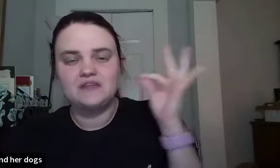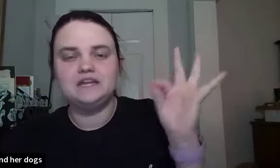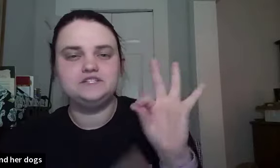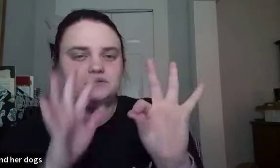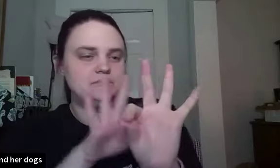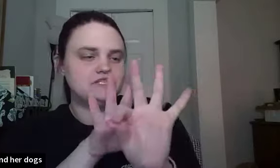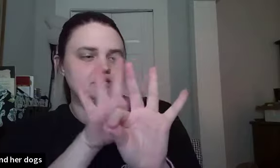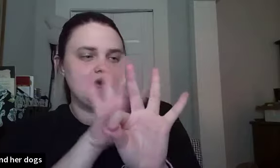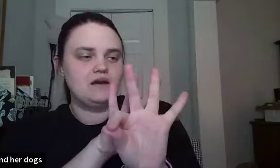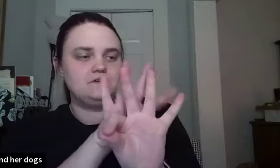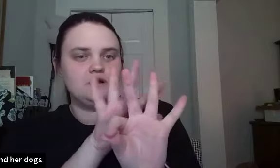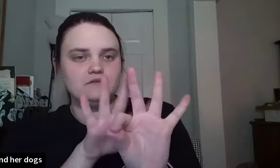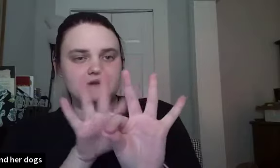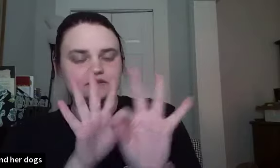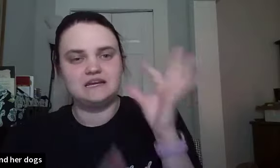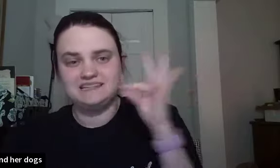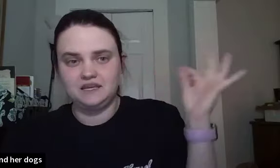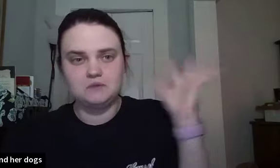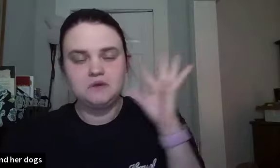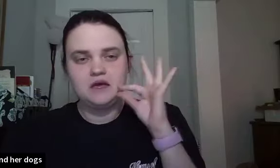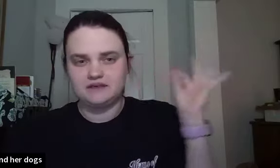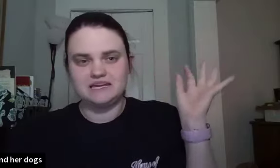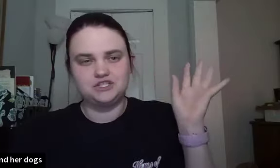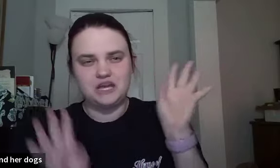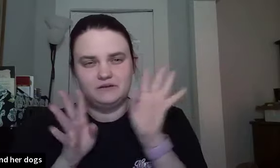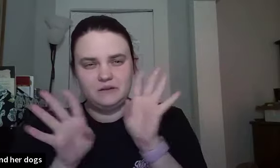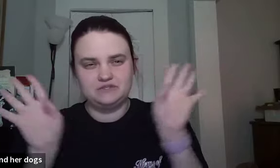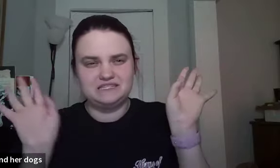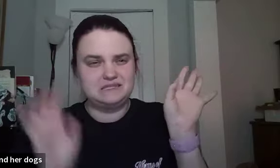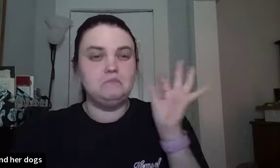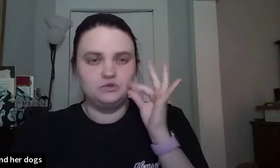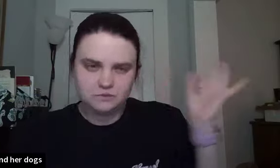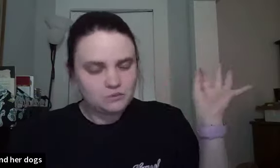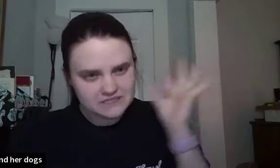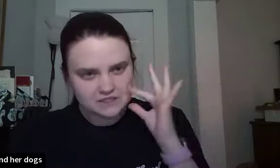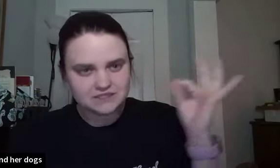And you do want to make sure you have your other fingers kind of sticking up because that just kind of represents the multiple whiskers.